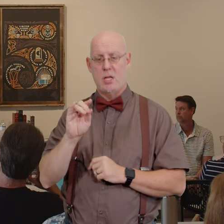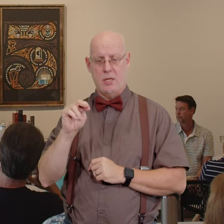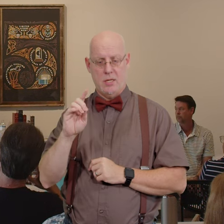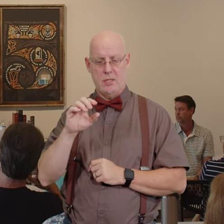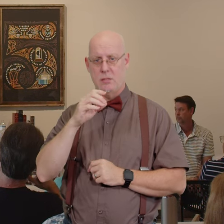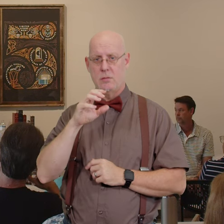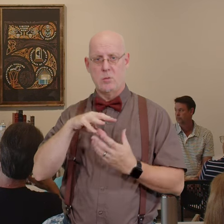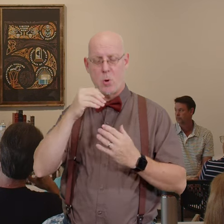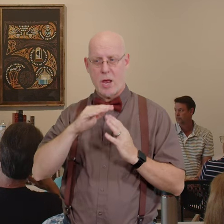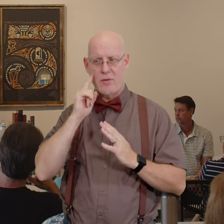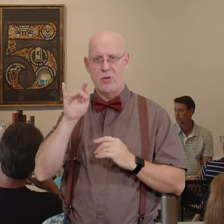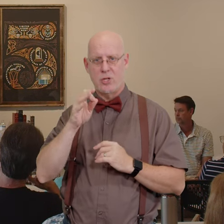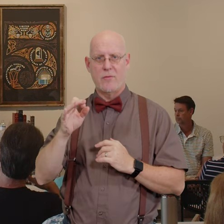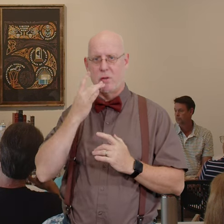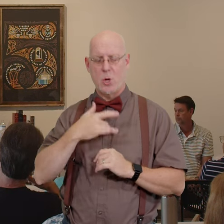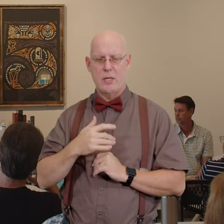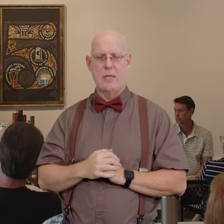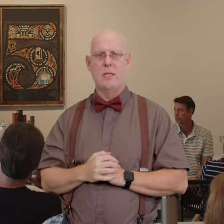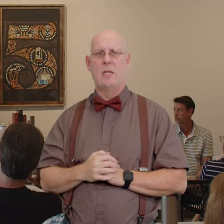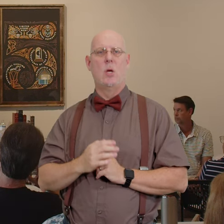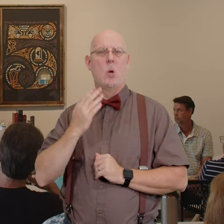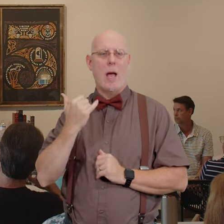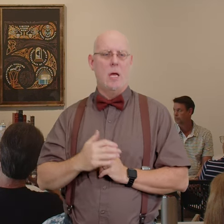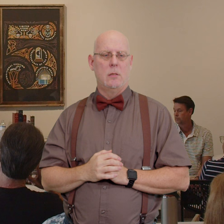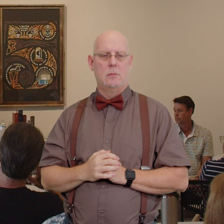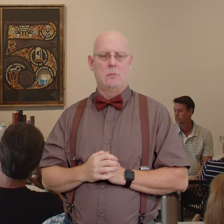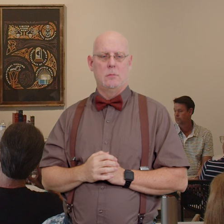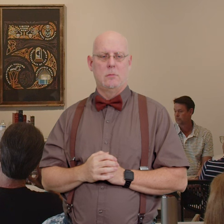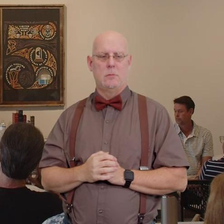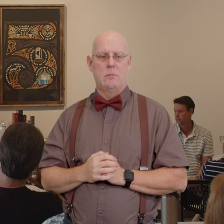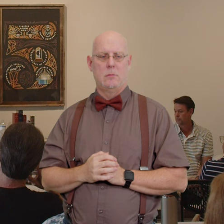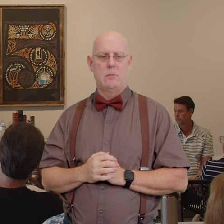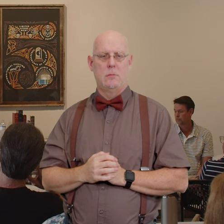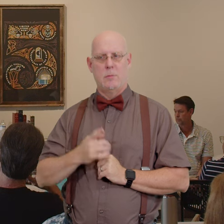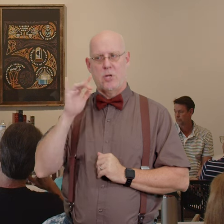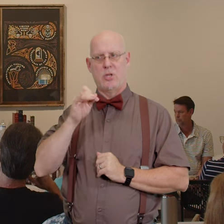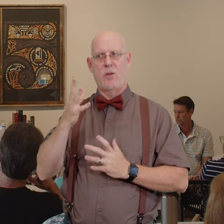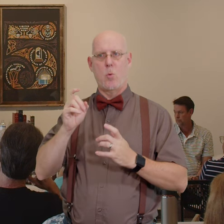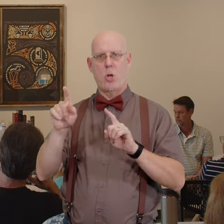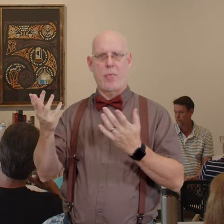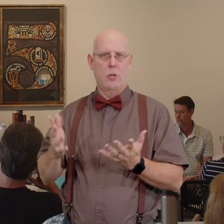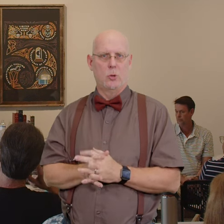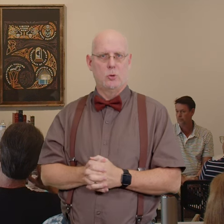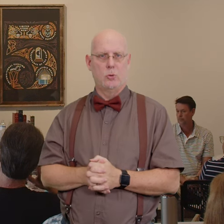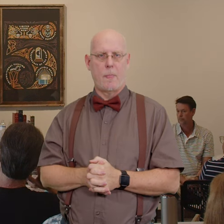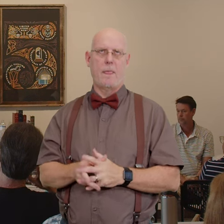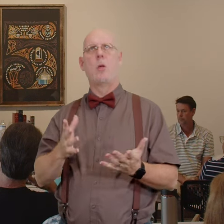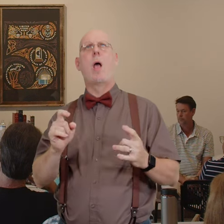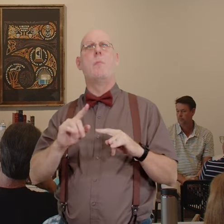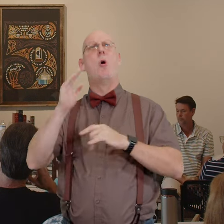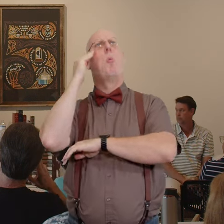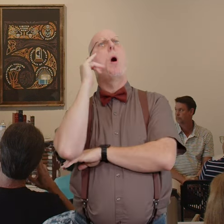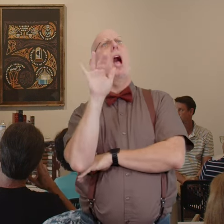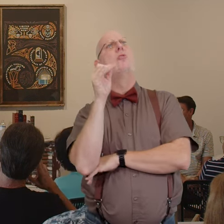to Dunedin Smokehouse for Jeffrey's birthday. Why? Because Jeffrey wanted to go there. And